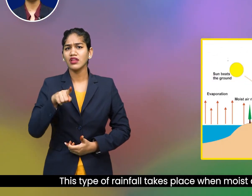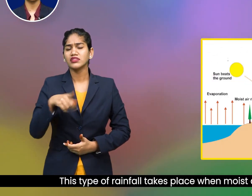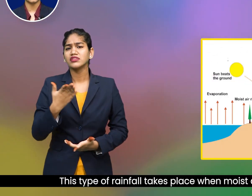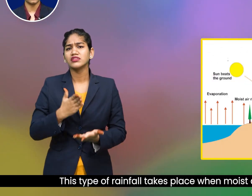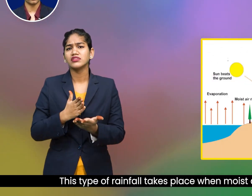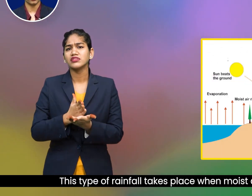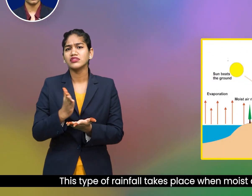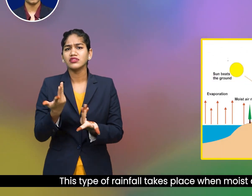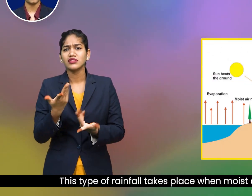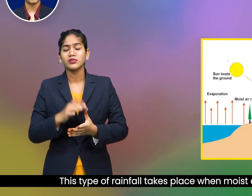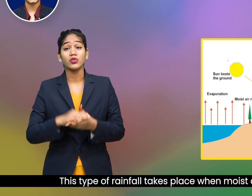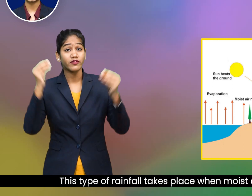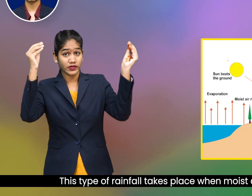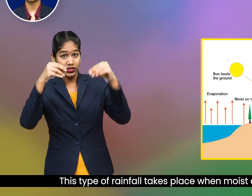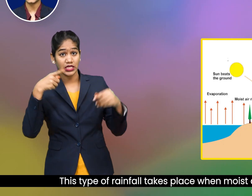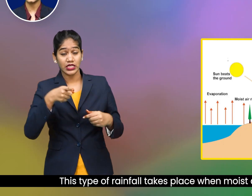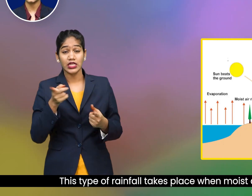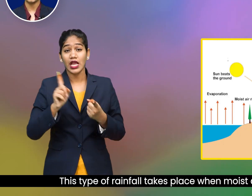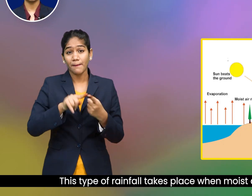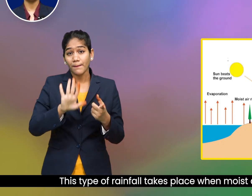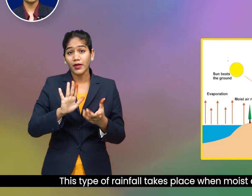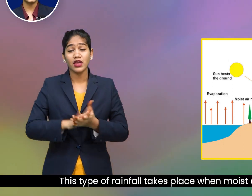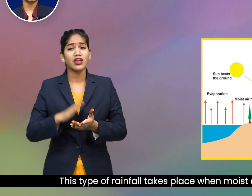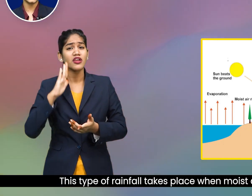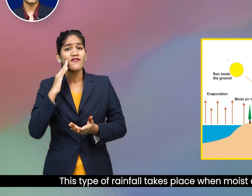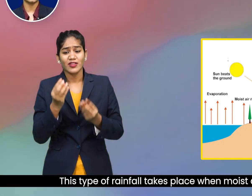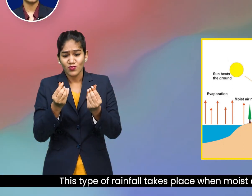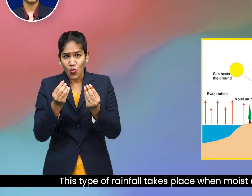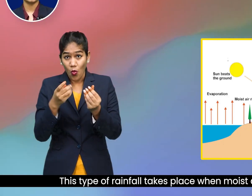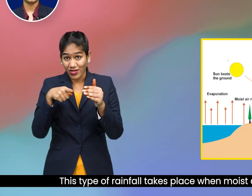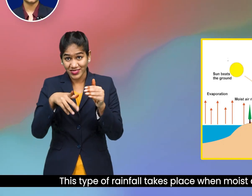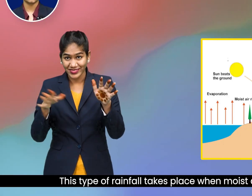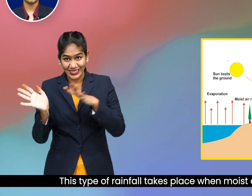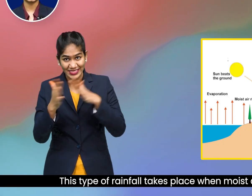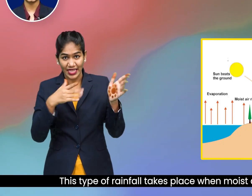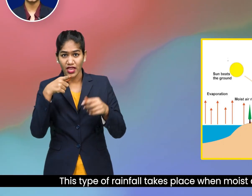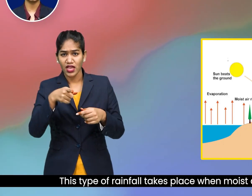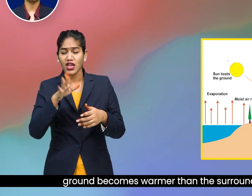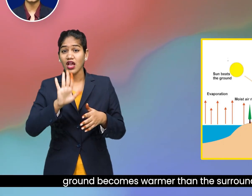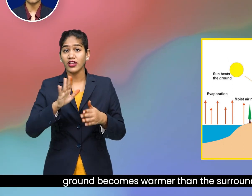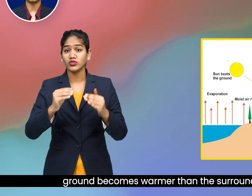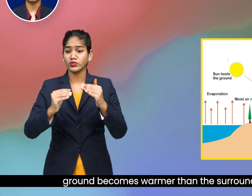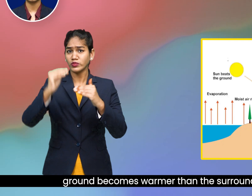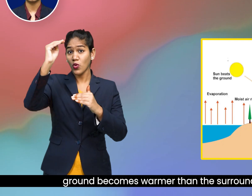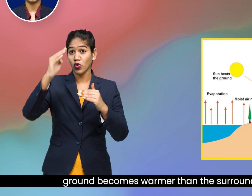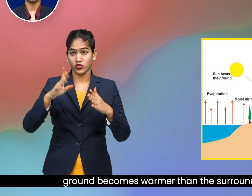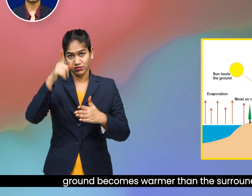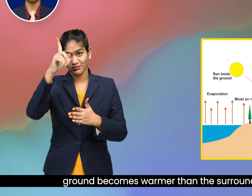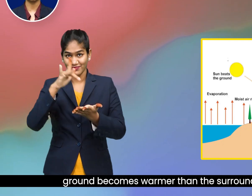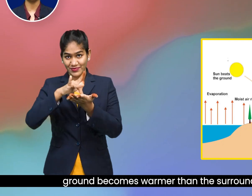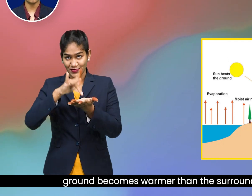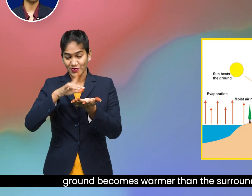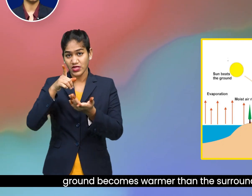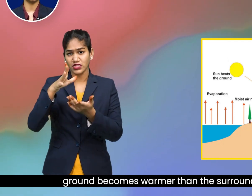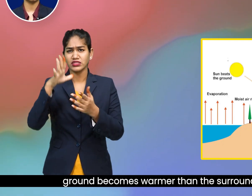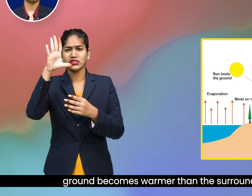This type of rainfall takes place when moist air over the headed ground